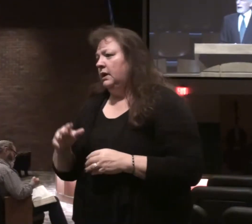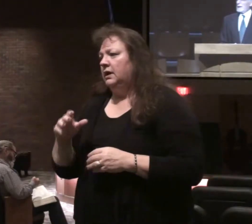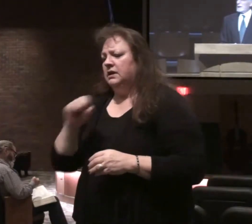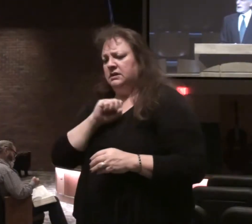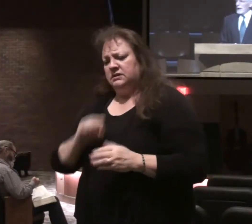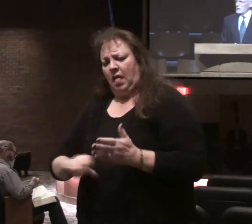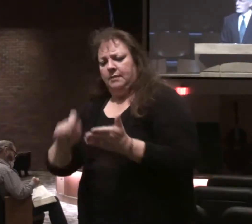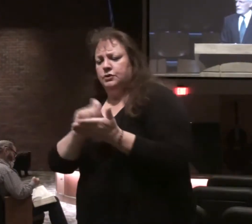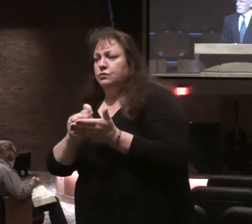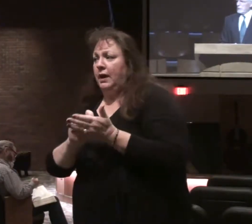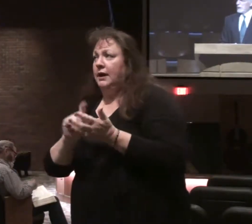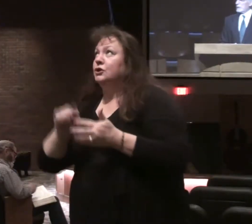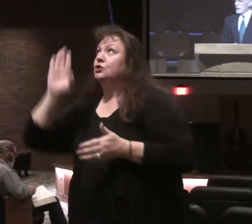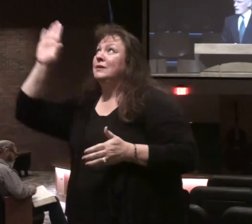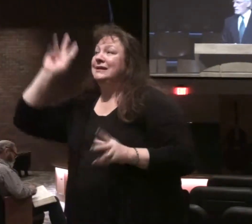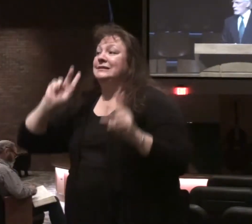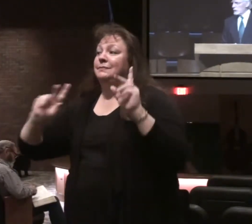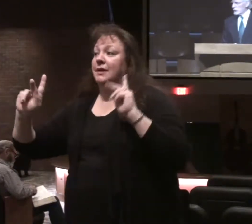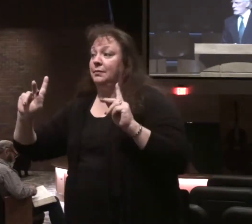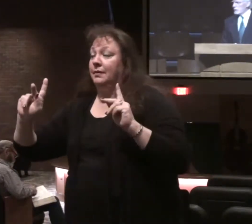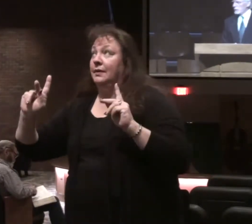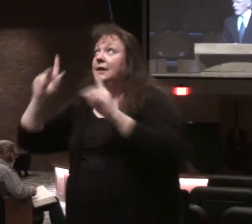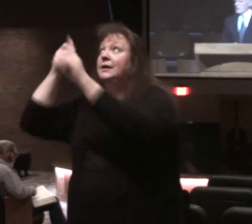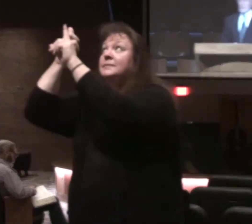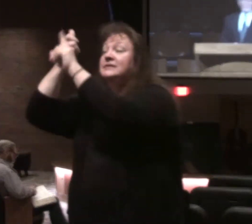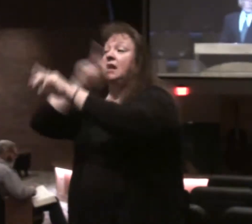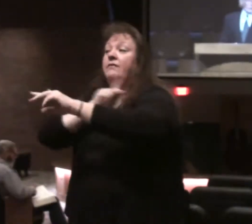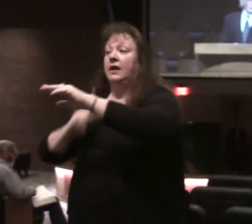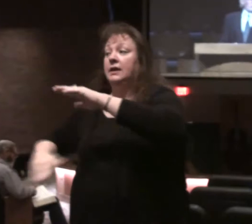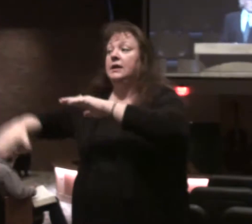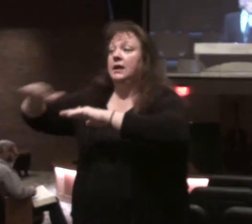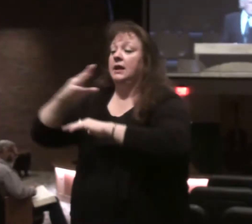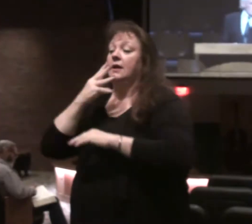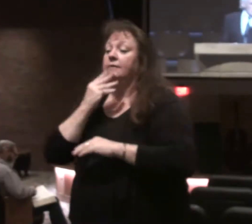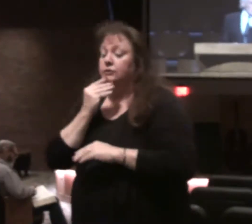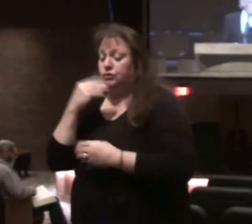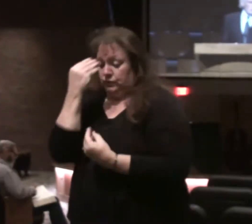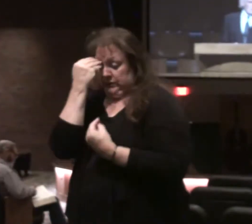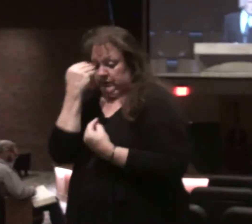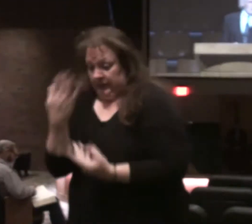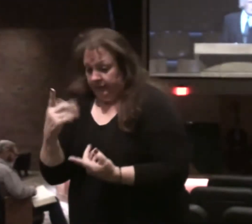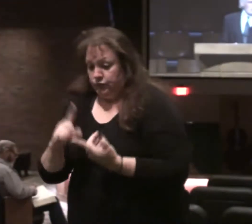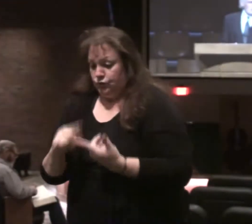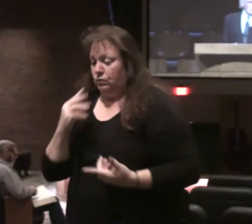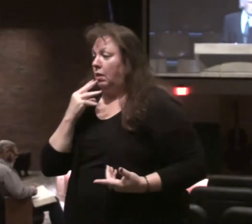Solomon is writing to God's people. He is king of the Jews. God gives his word to the Jews.